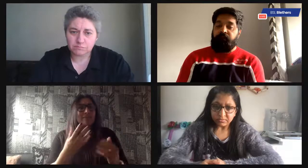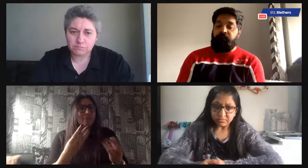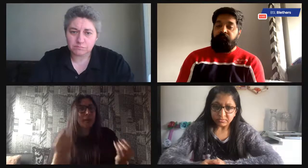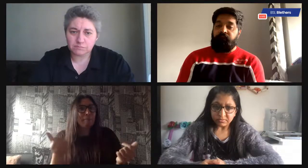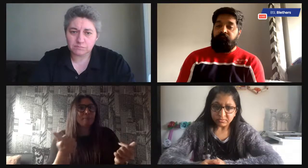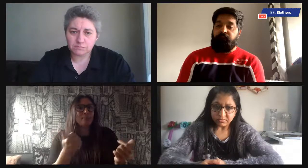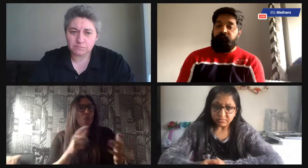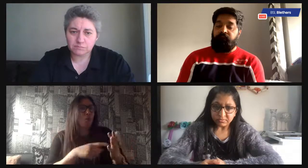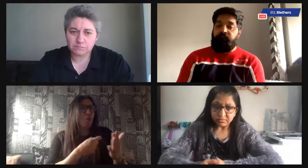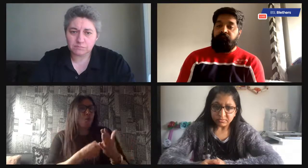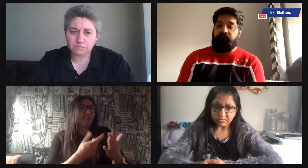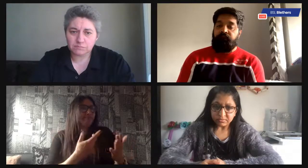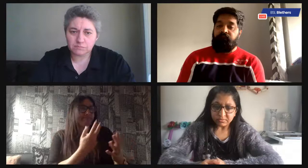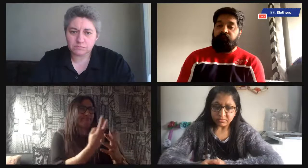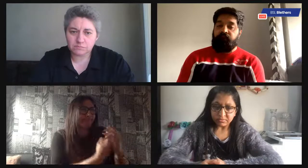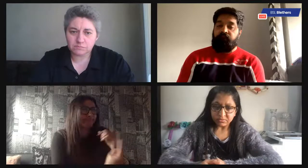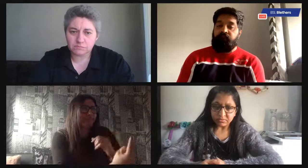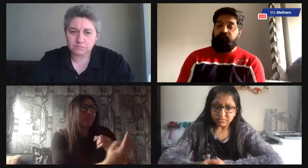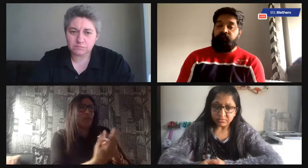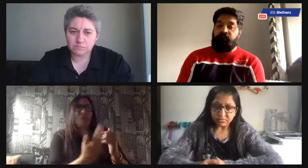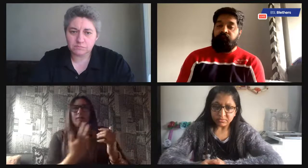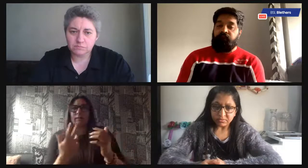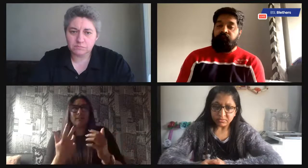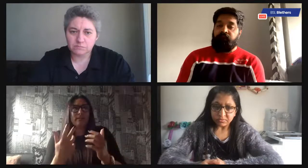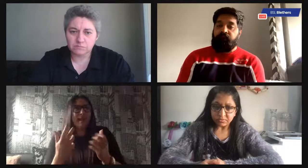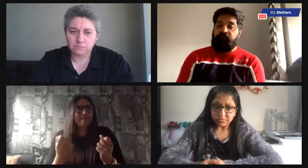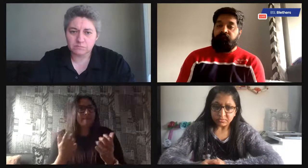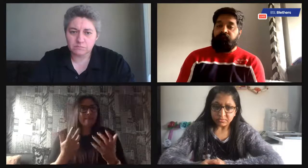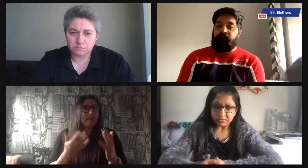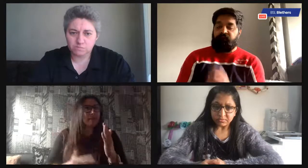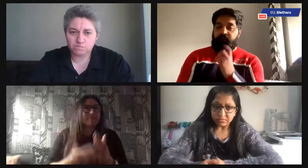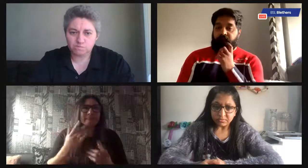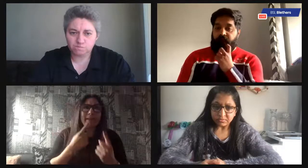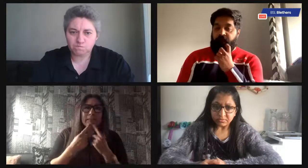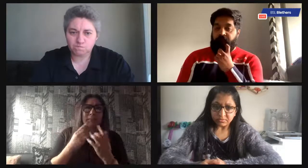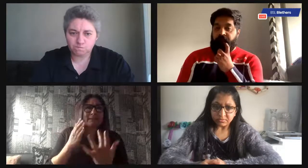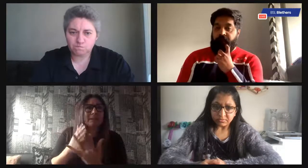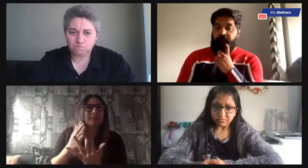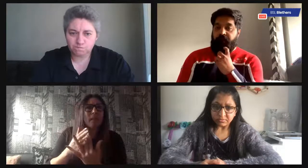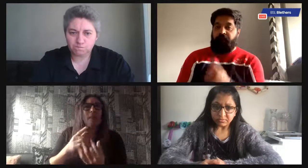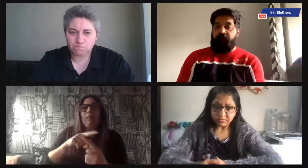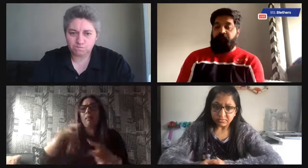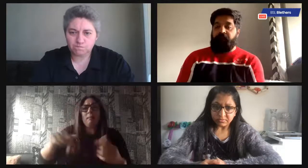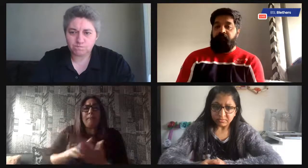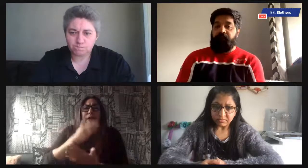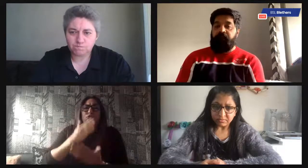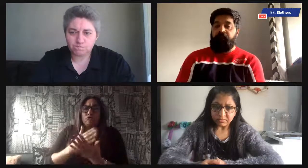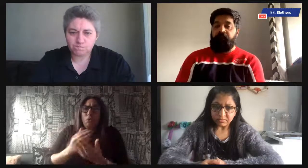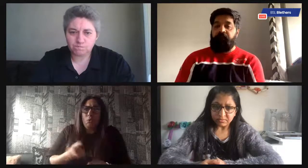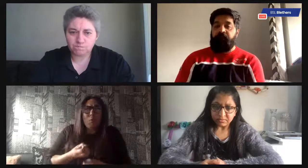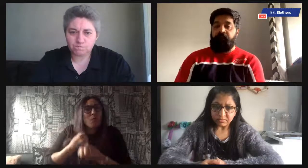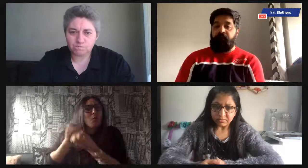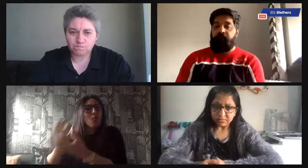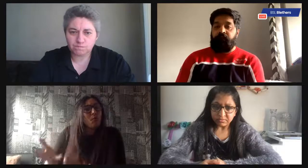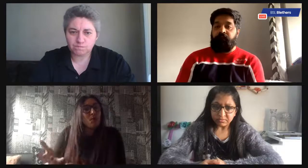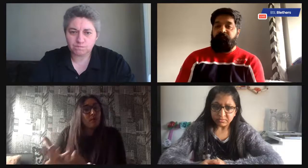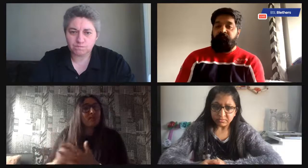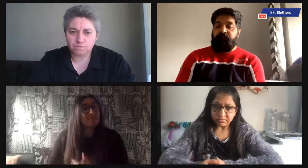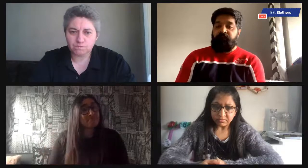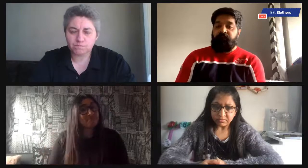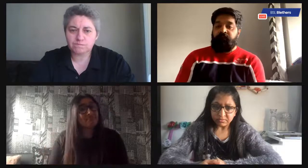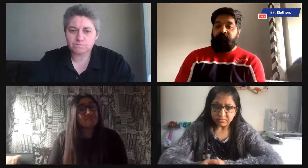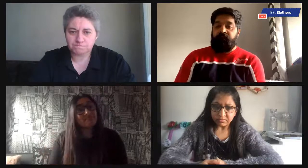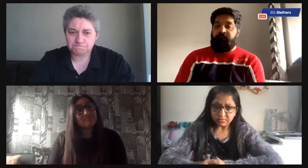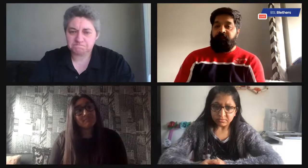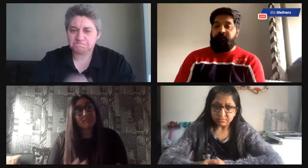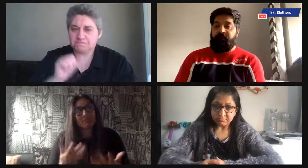but they're in isolation, maybe not having any family, or just there with their partners, and they don't have